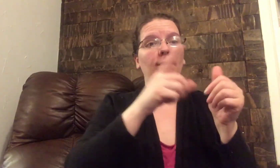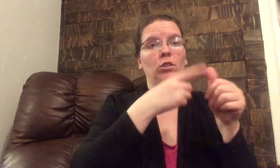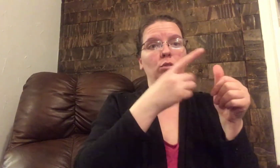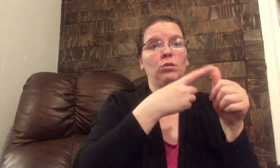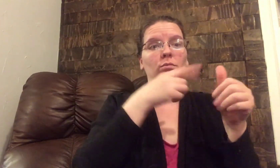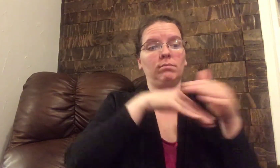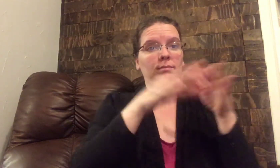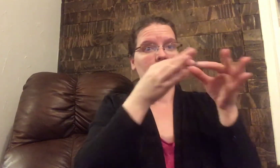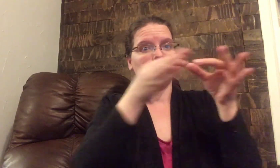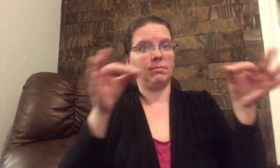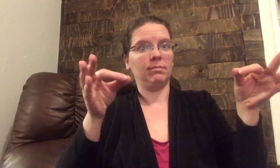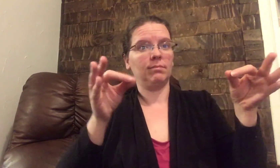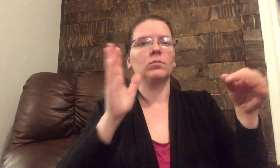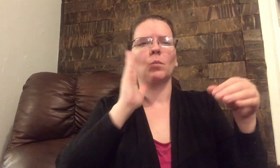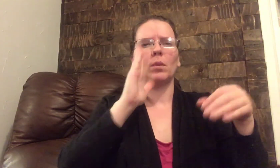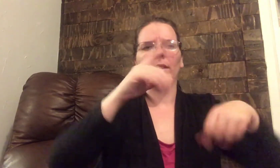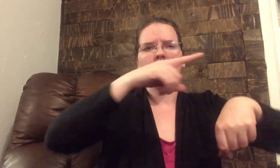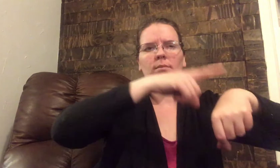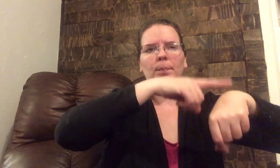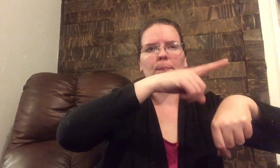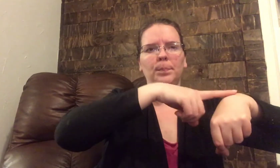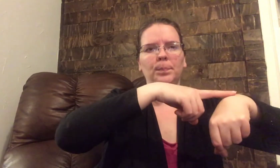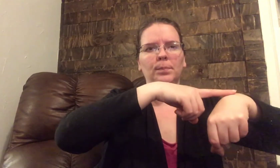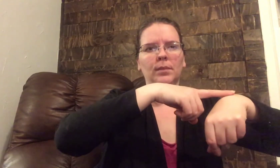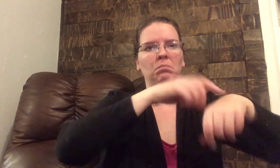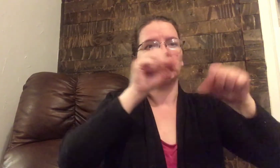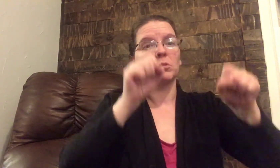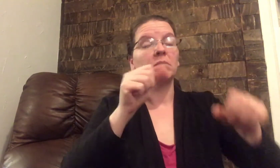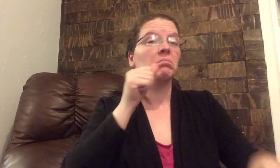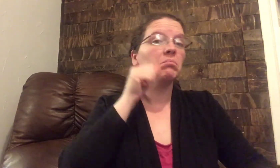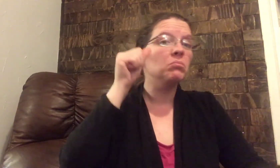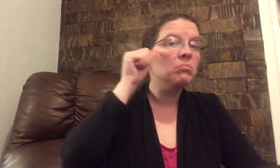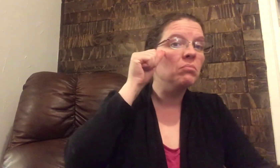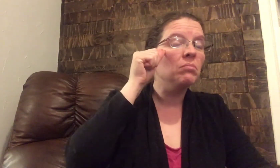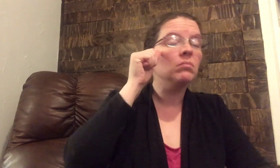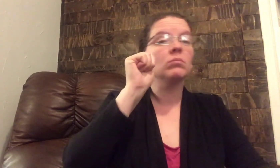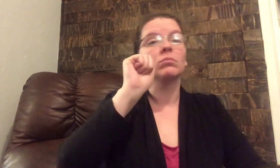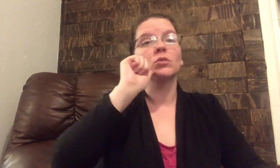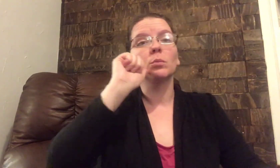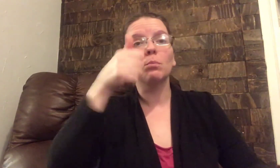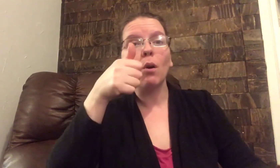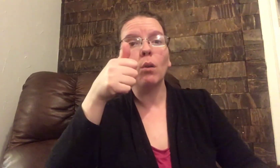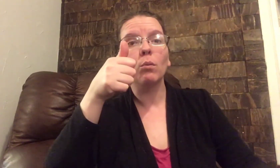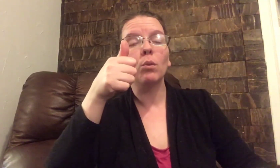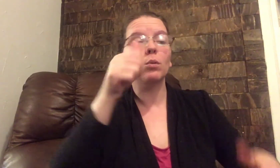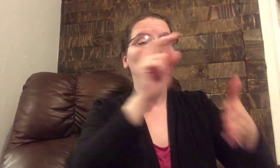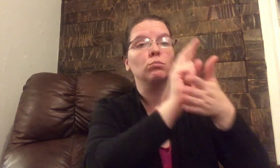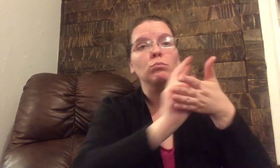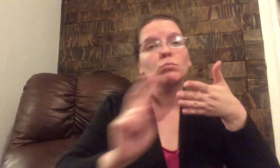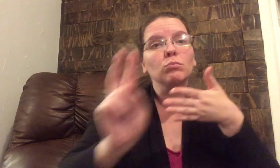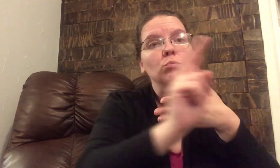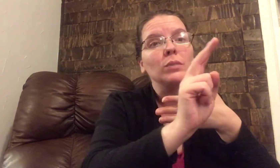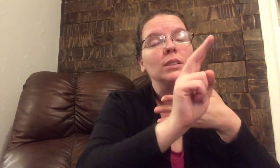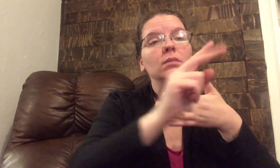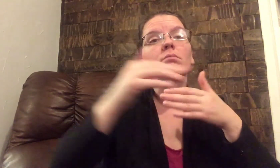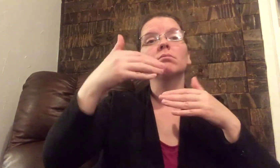Meaning that the first part of the sentence will be time related. Could be yesterday, tomorrow, in 2